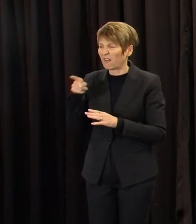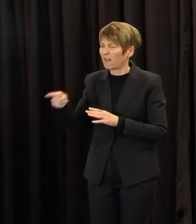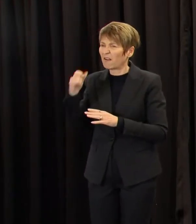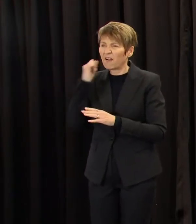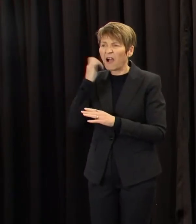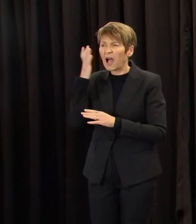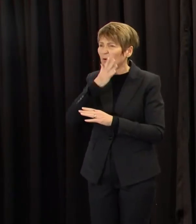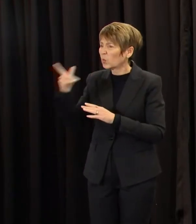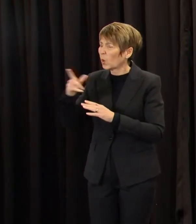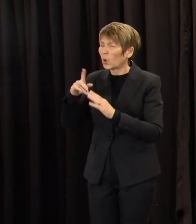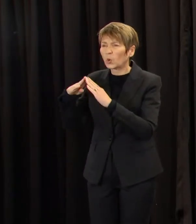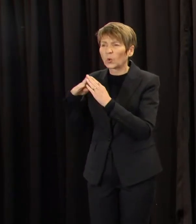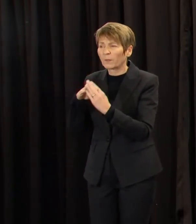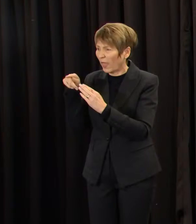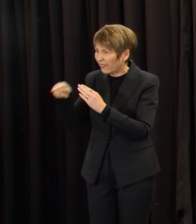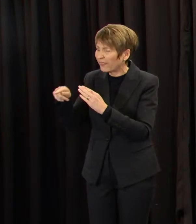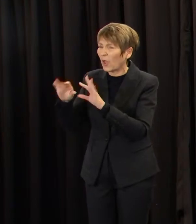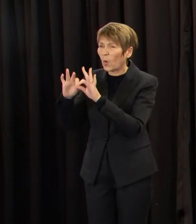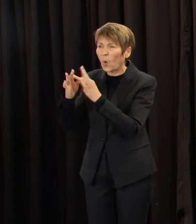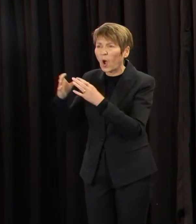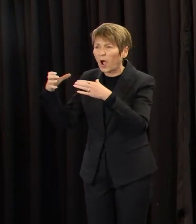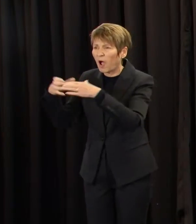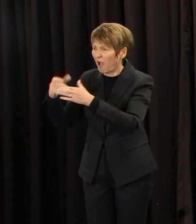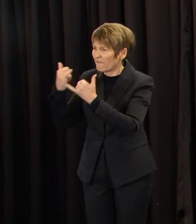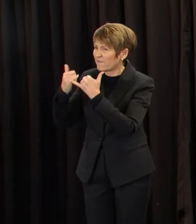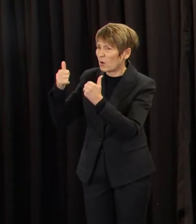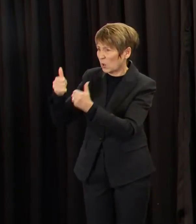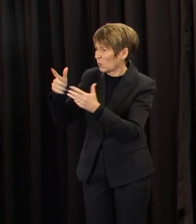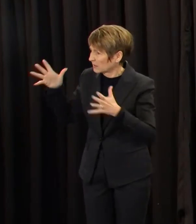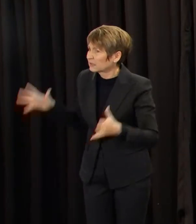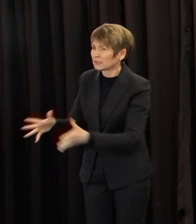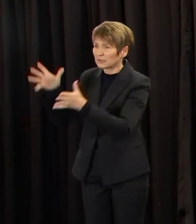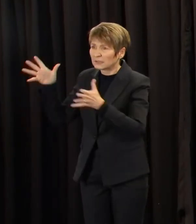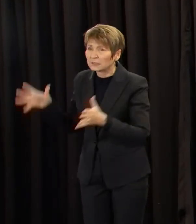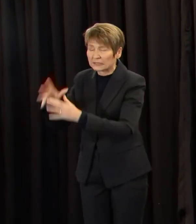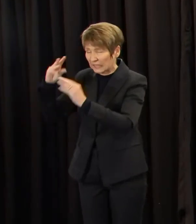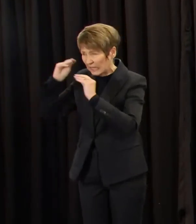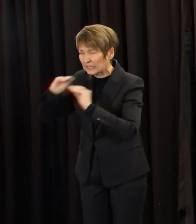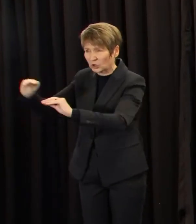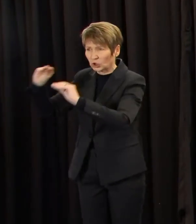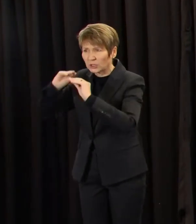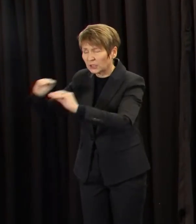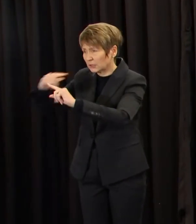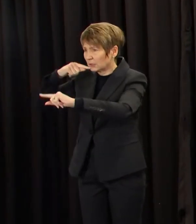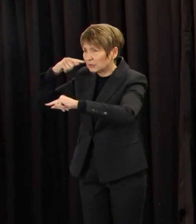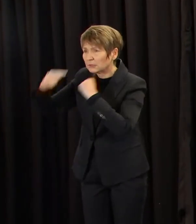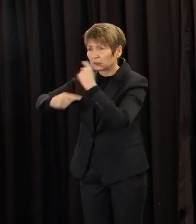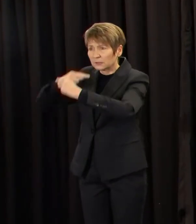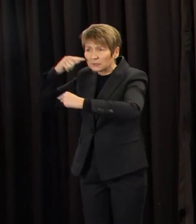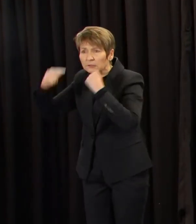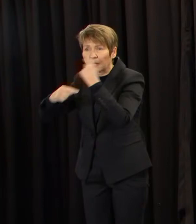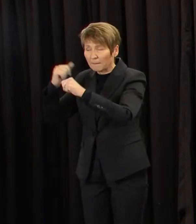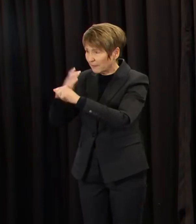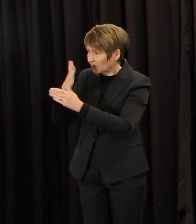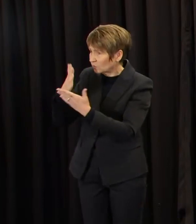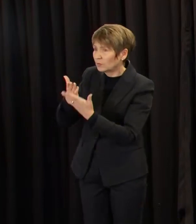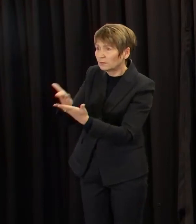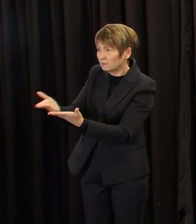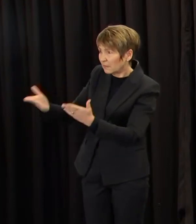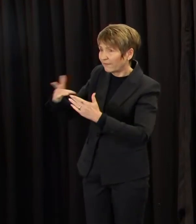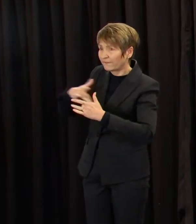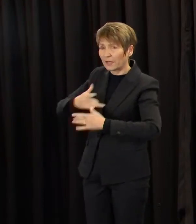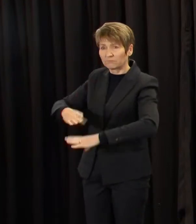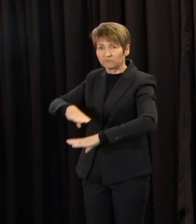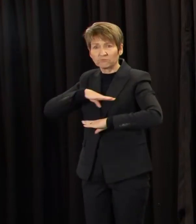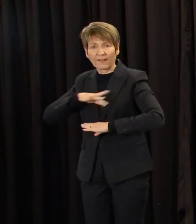that uptake of vaccination amongst our most important communities, and they've done a wonderful job over many, many months. It also shows the importance